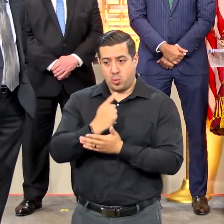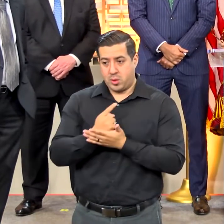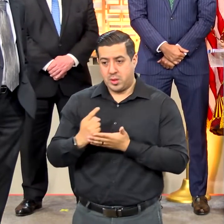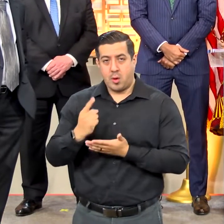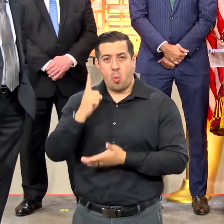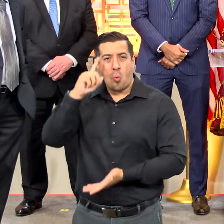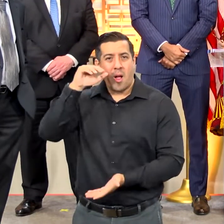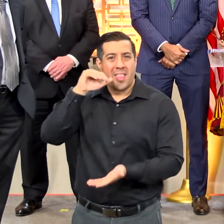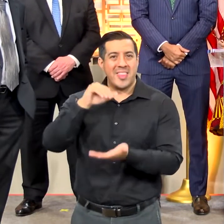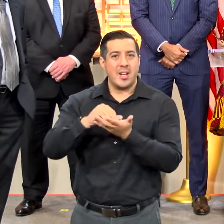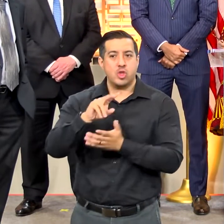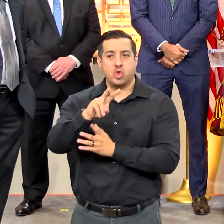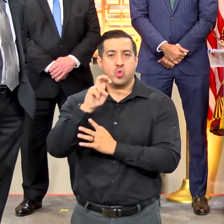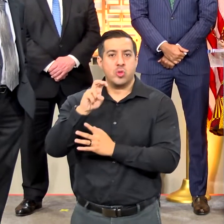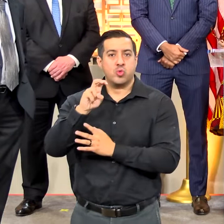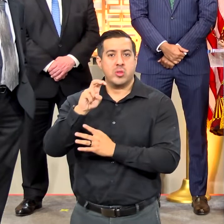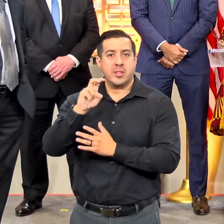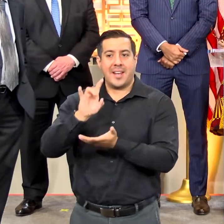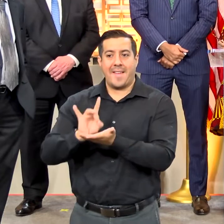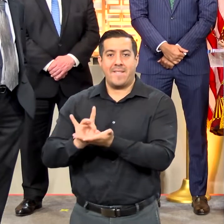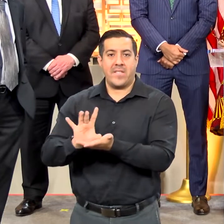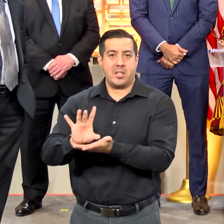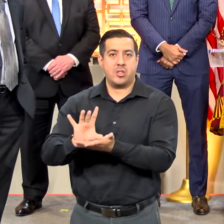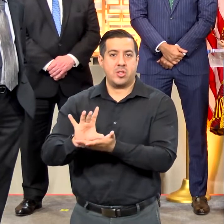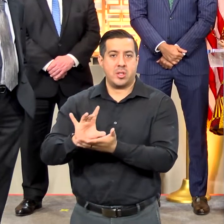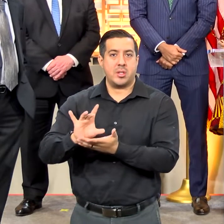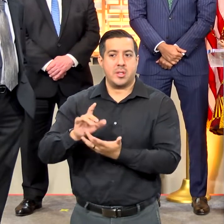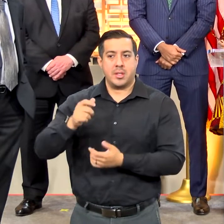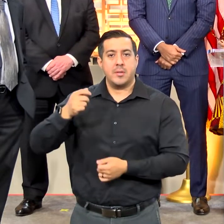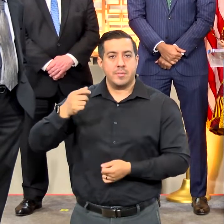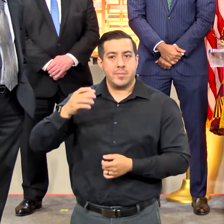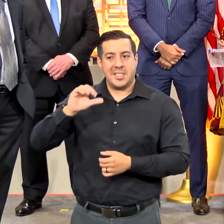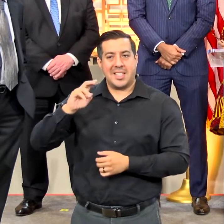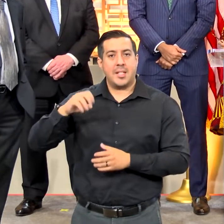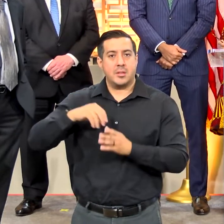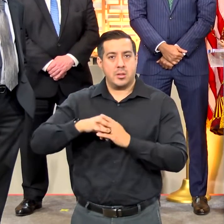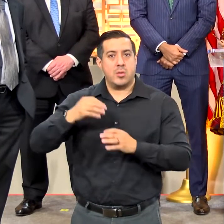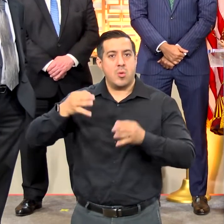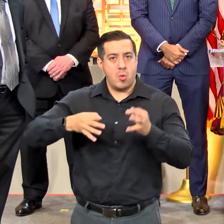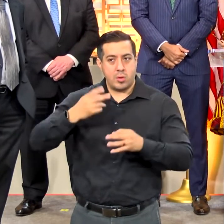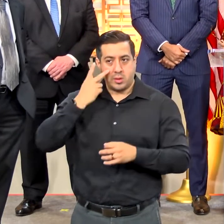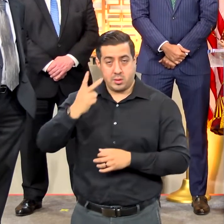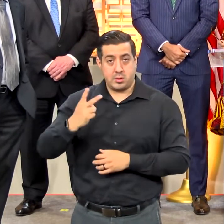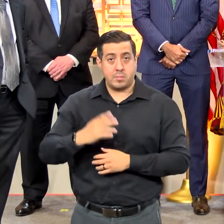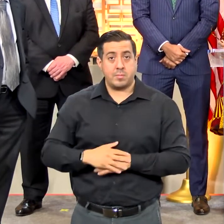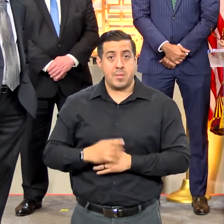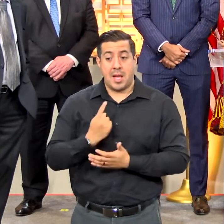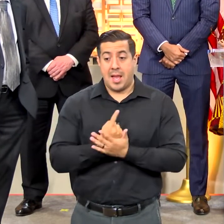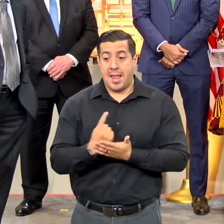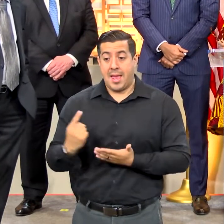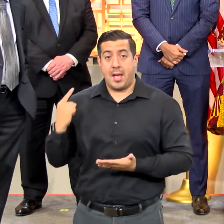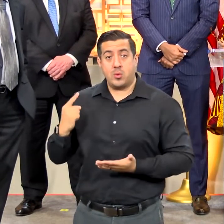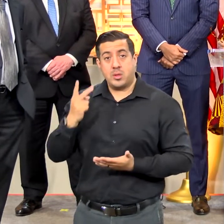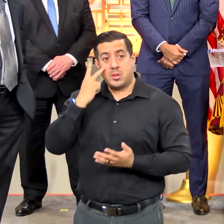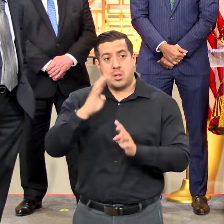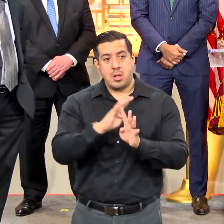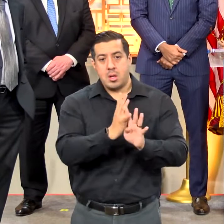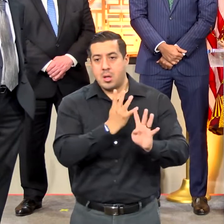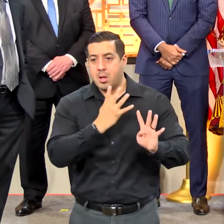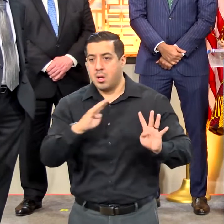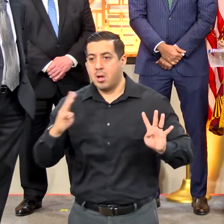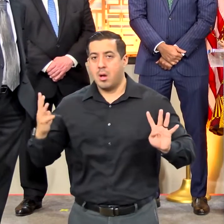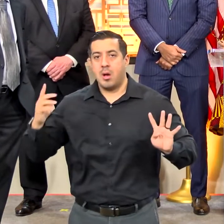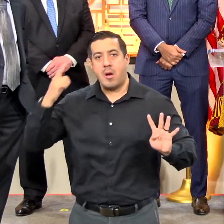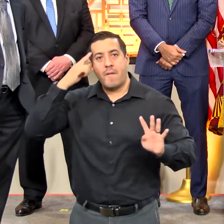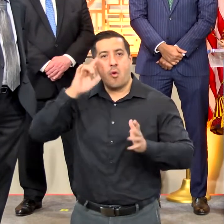over 1,200 eviction hearing cases in Harris County. Last week, there were lines out of the door at